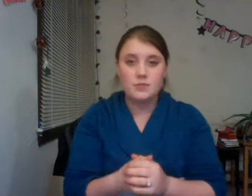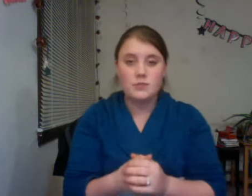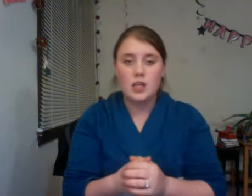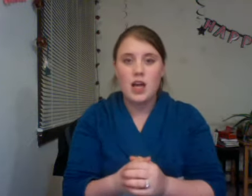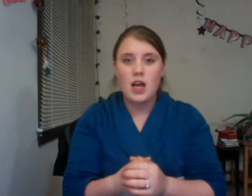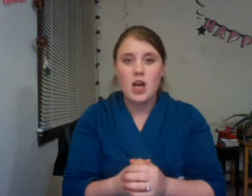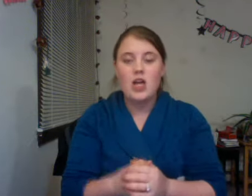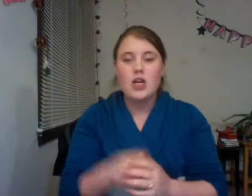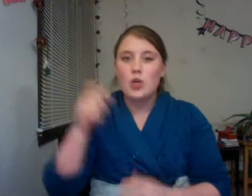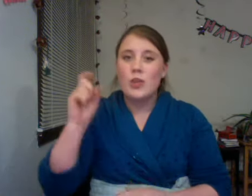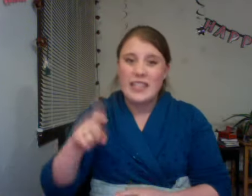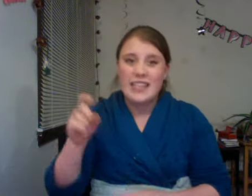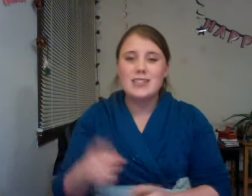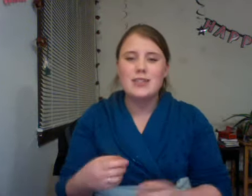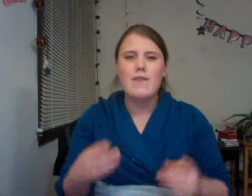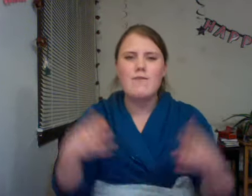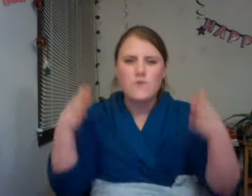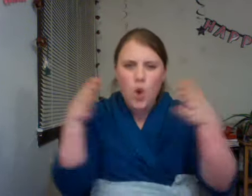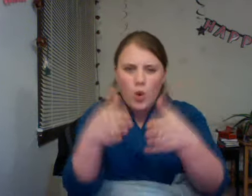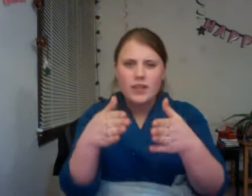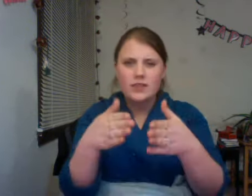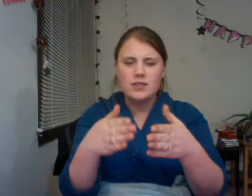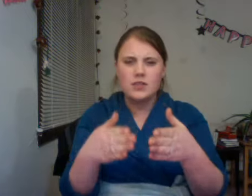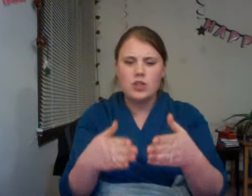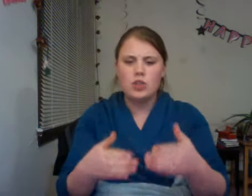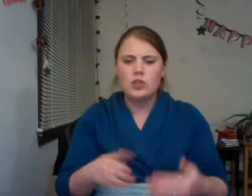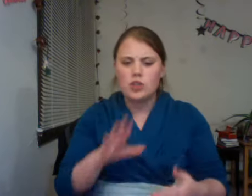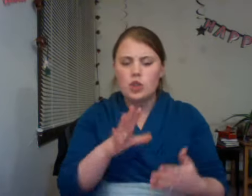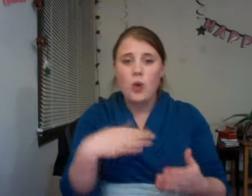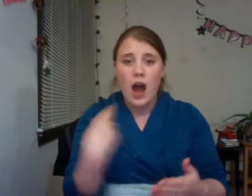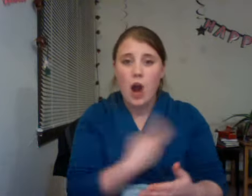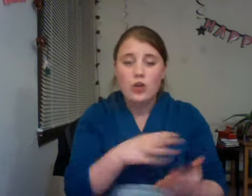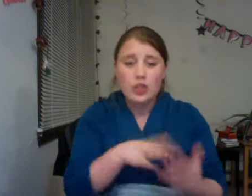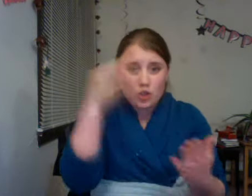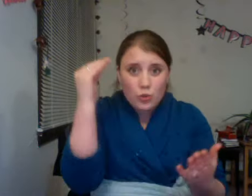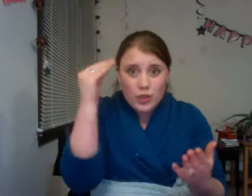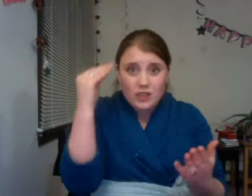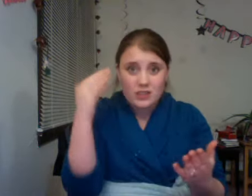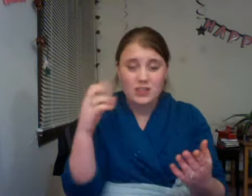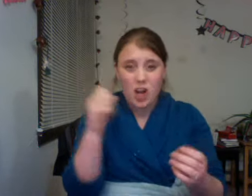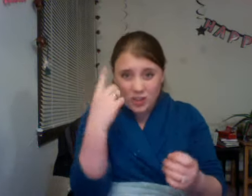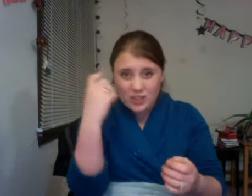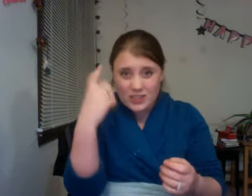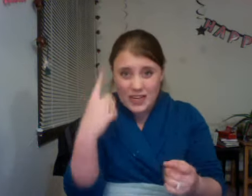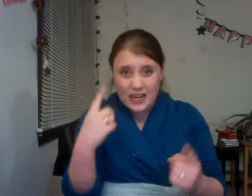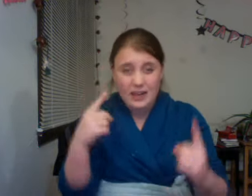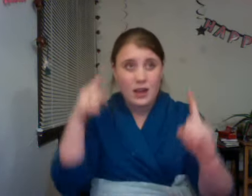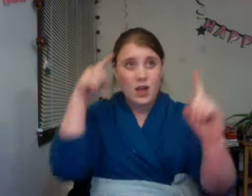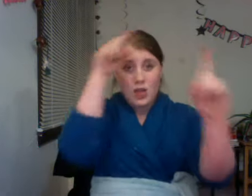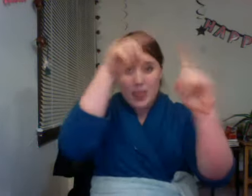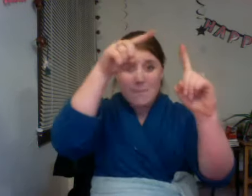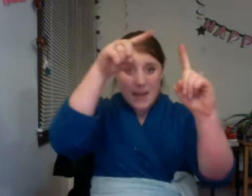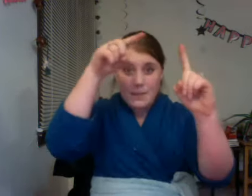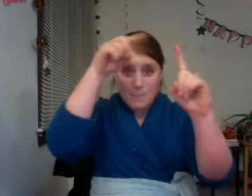I'm reminded of what the architect Mies van der Rohe said, and I paraphrase. when he said that sometimes you have to